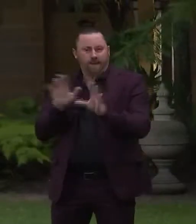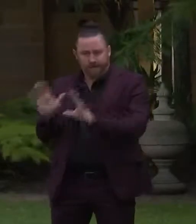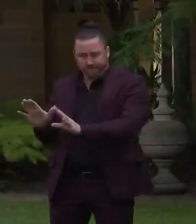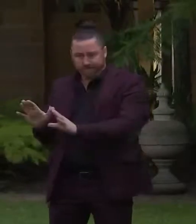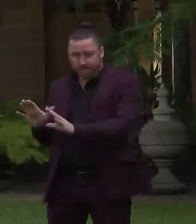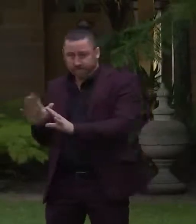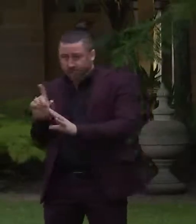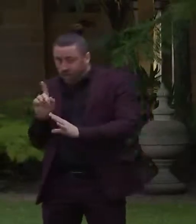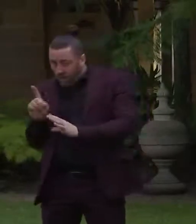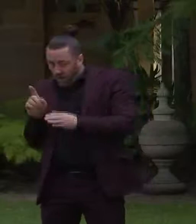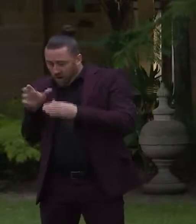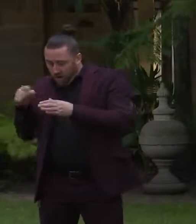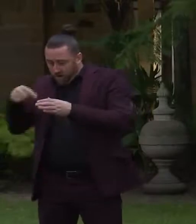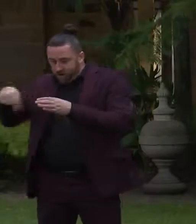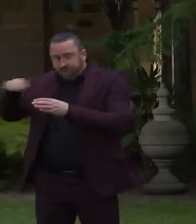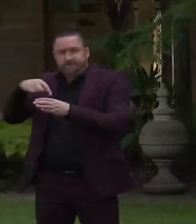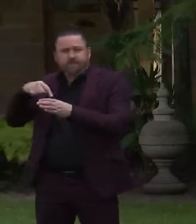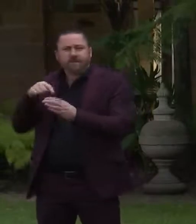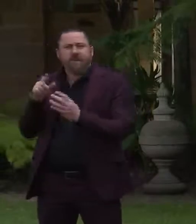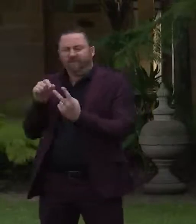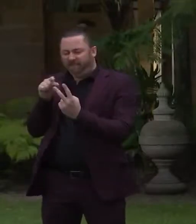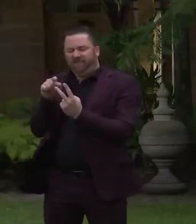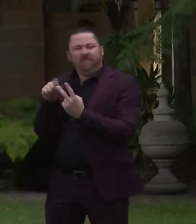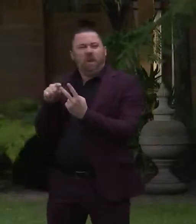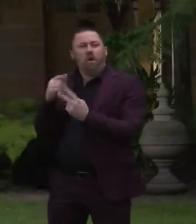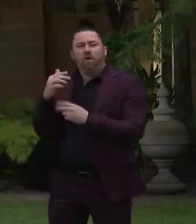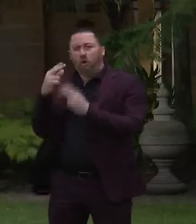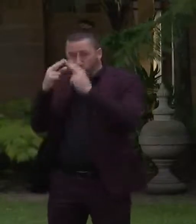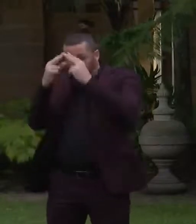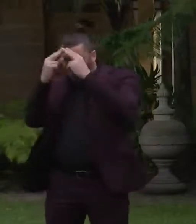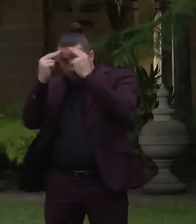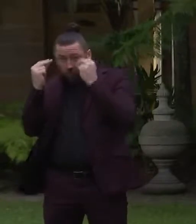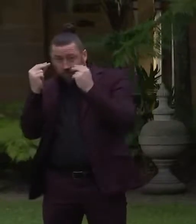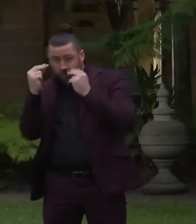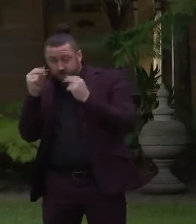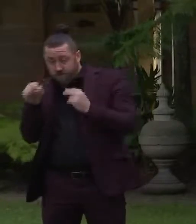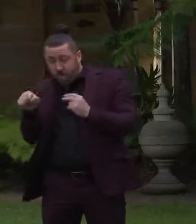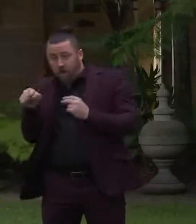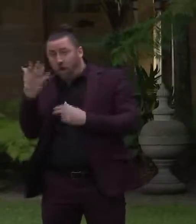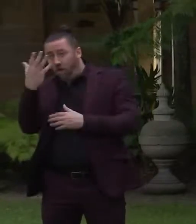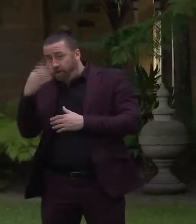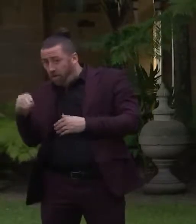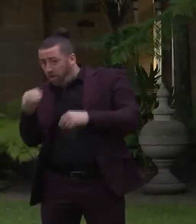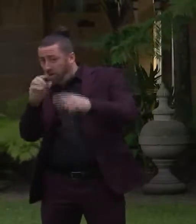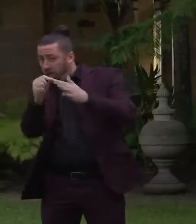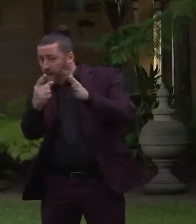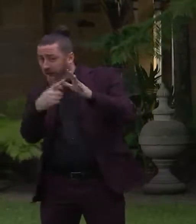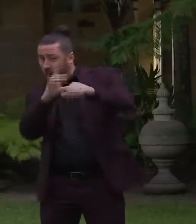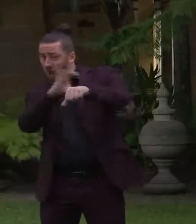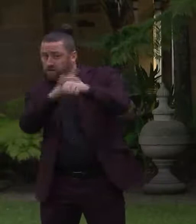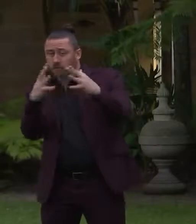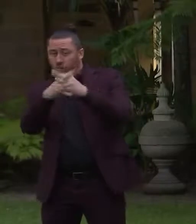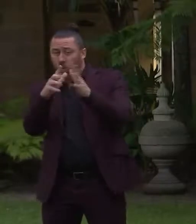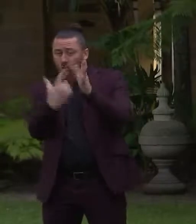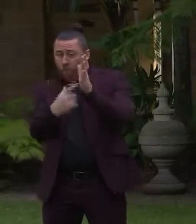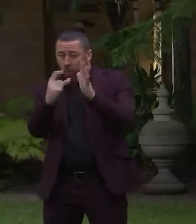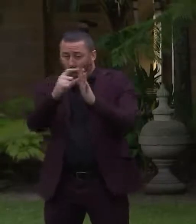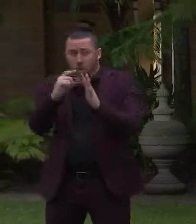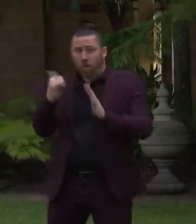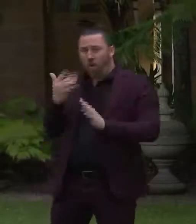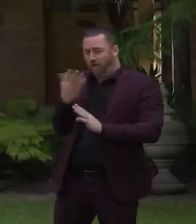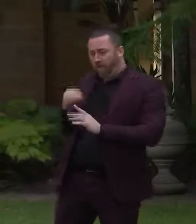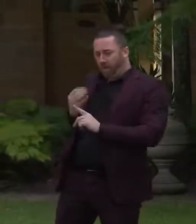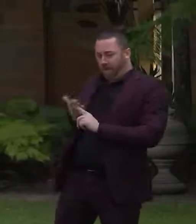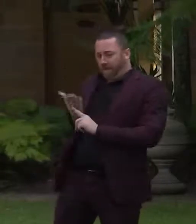whether this second nurse in that cluster acquired it on the ward. She does work on that ward, and